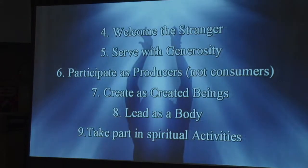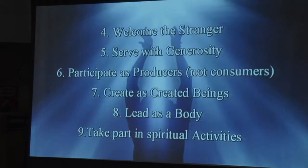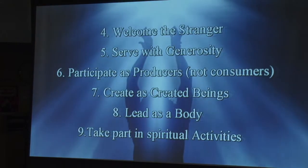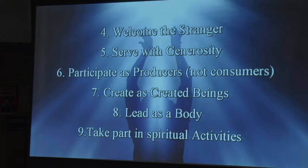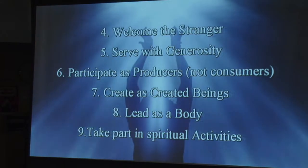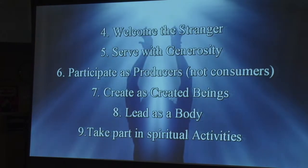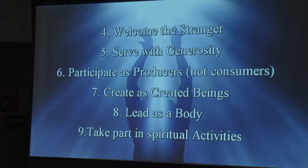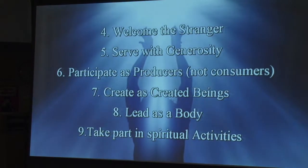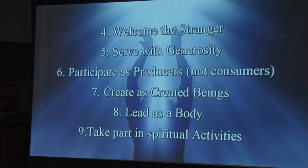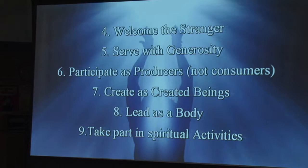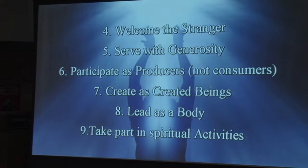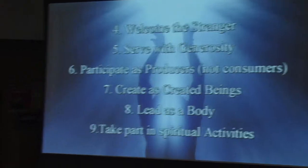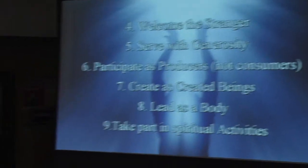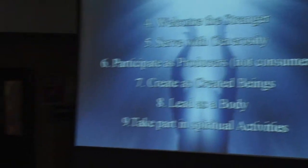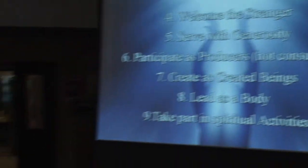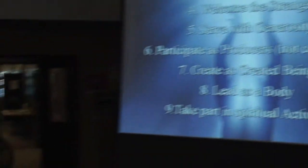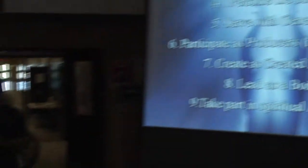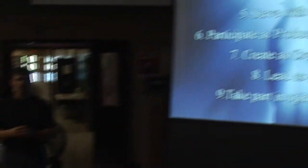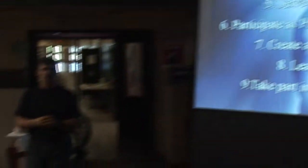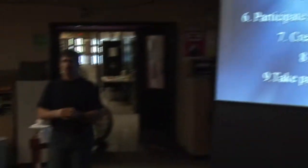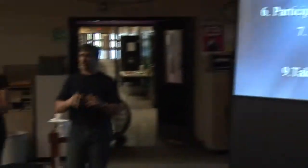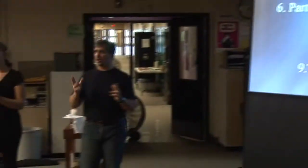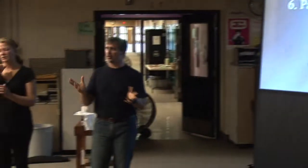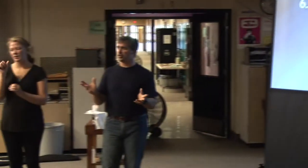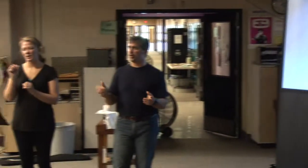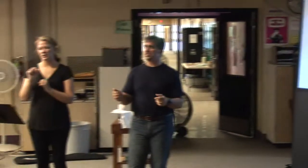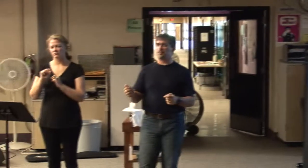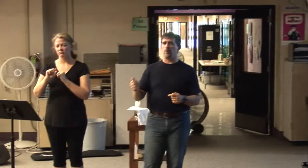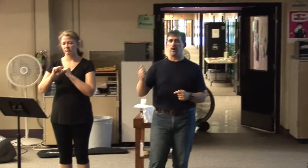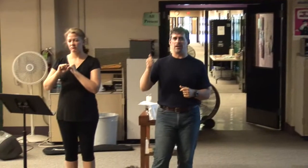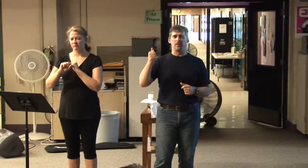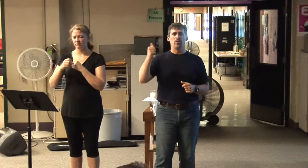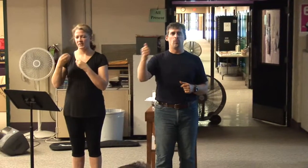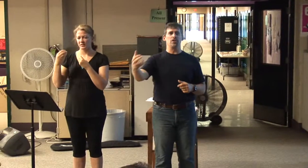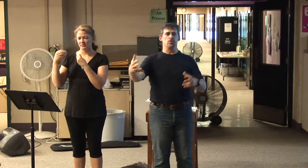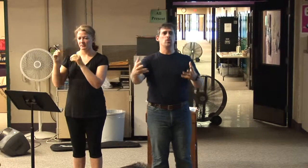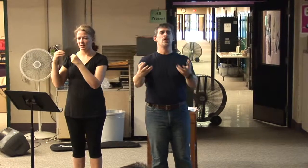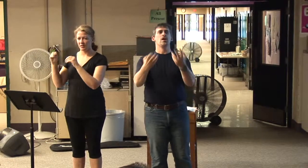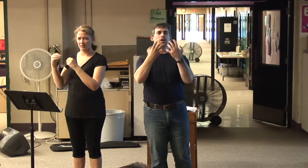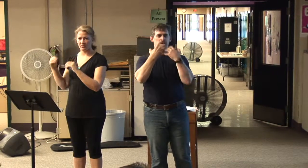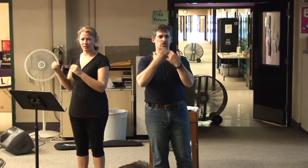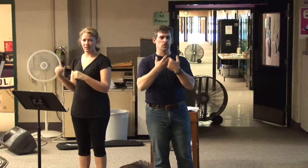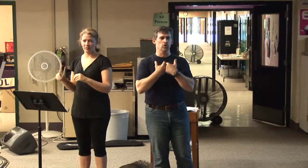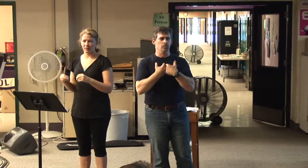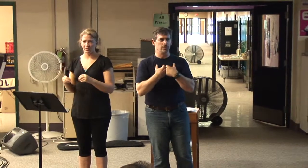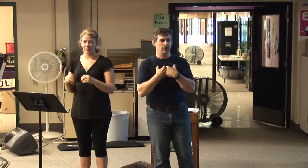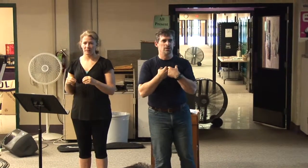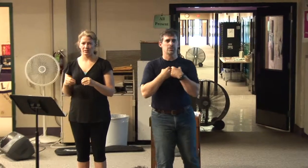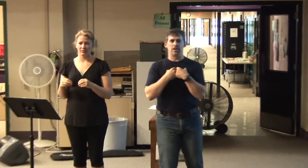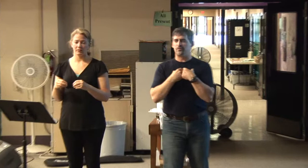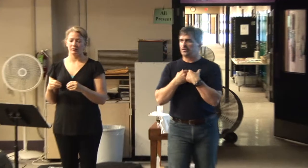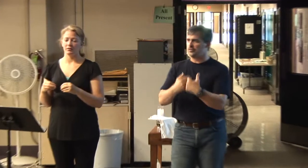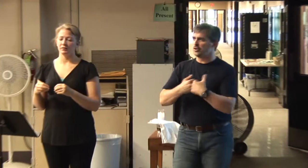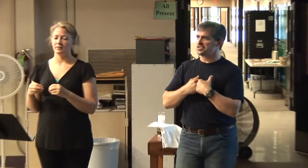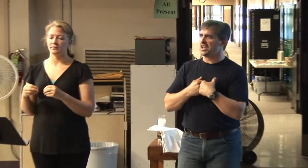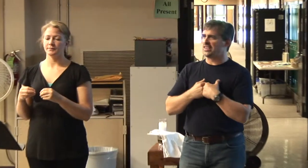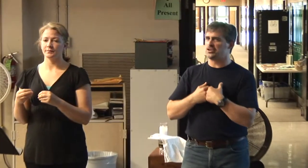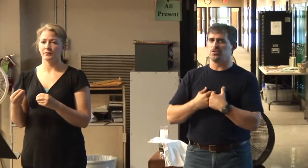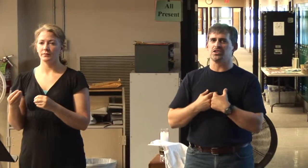saying, one, it's not about being consumers, right? We're in a culture where it's about what? What you consume.